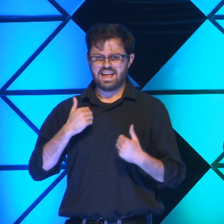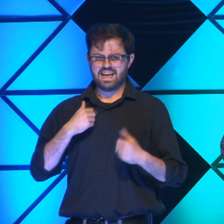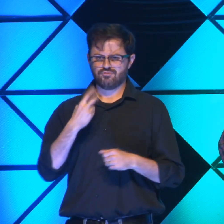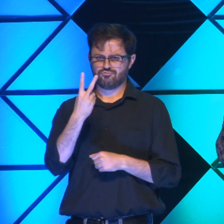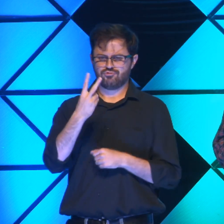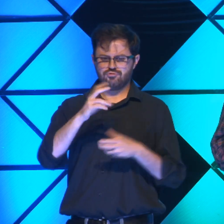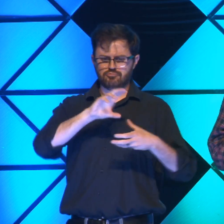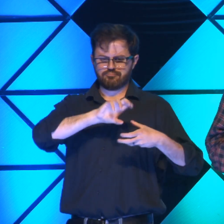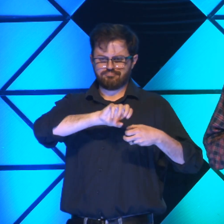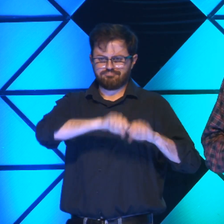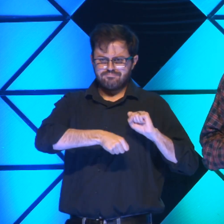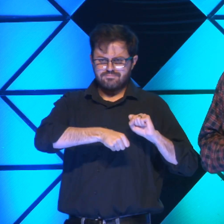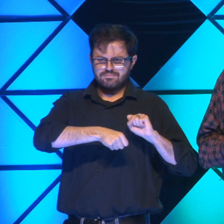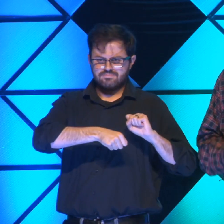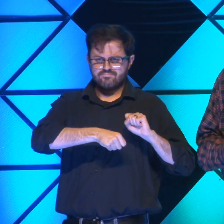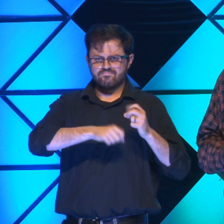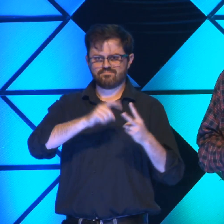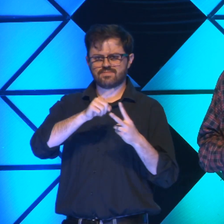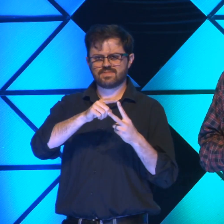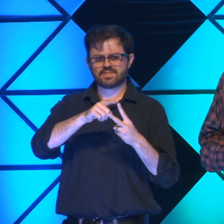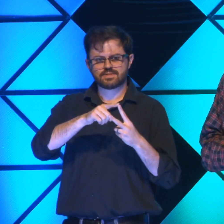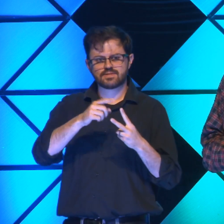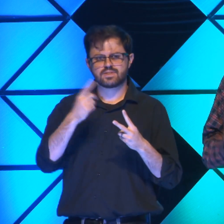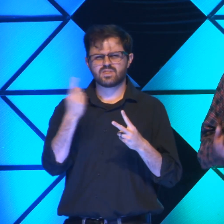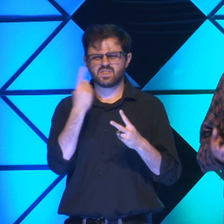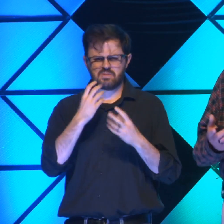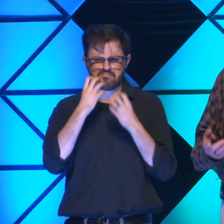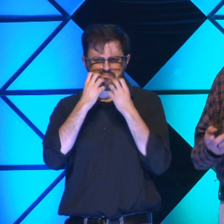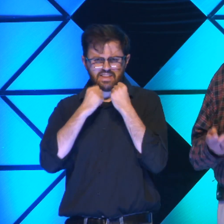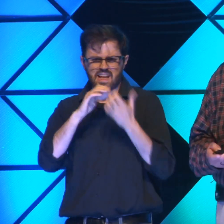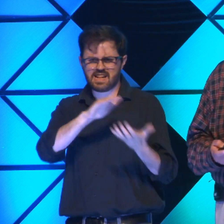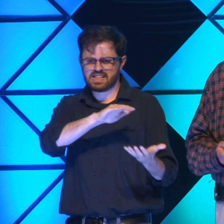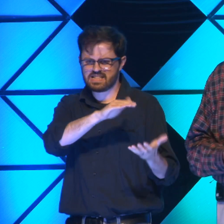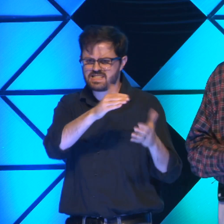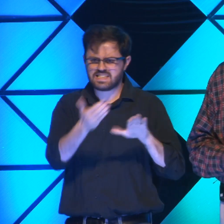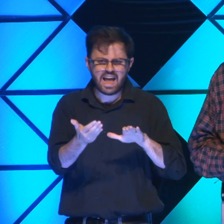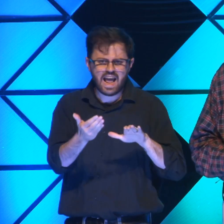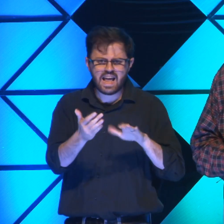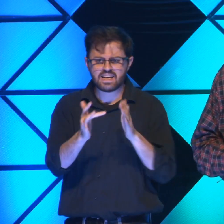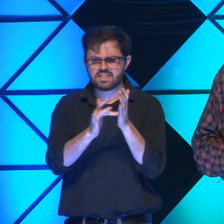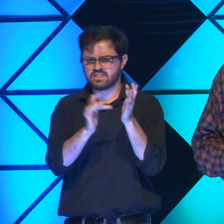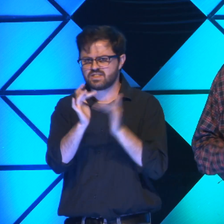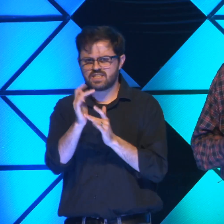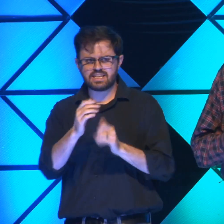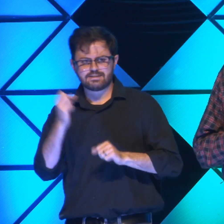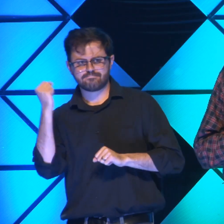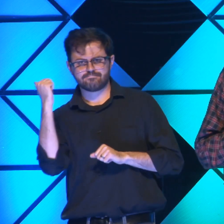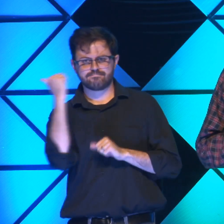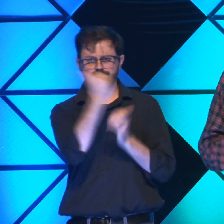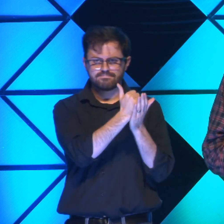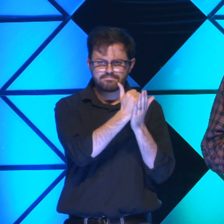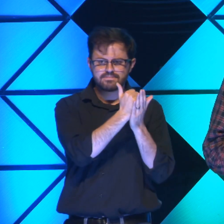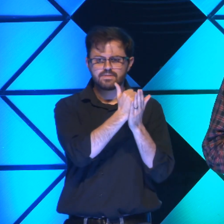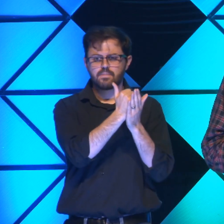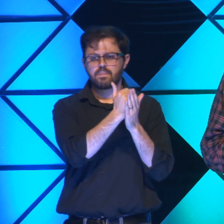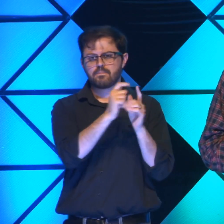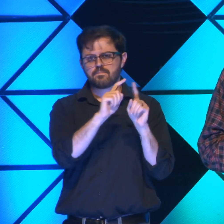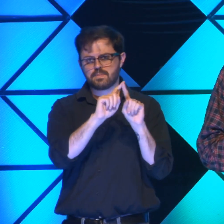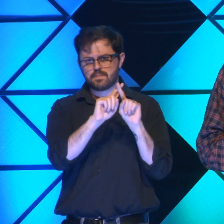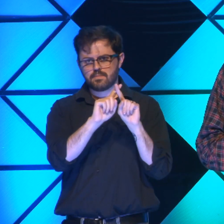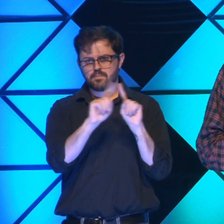death of someone that meant so much to them. Jesus had been crucified. But there was not